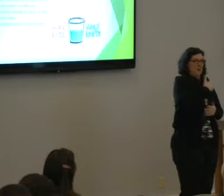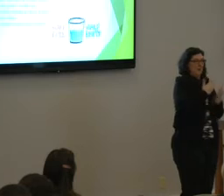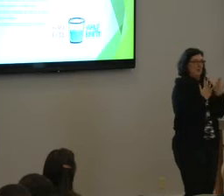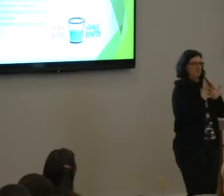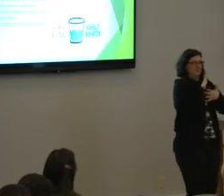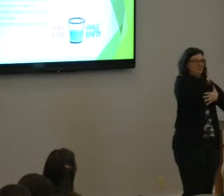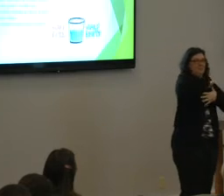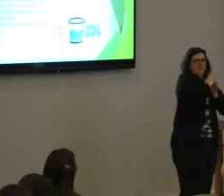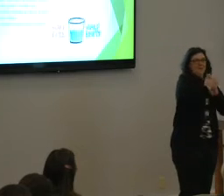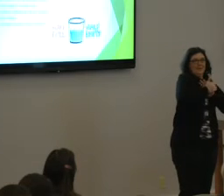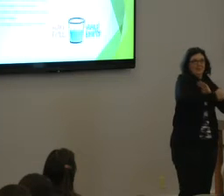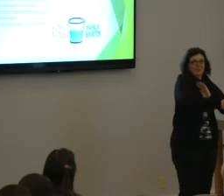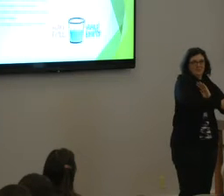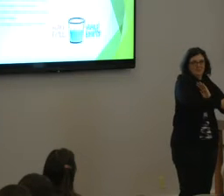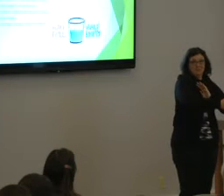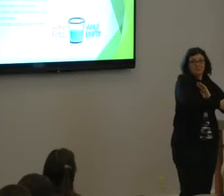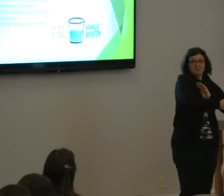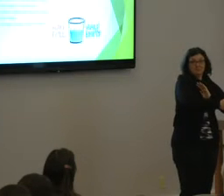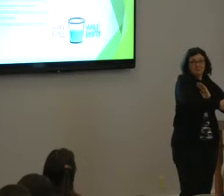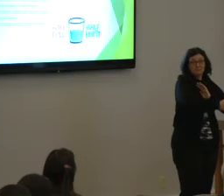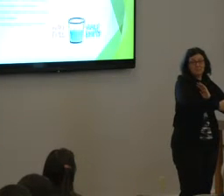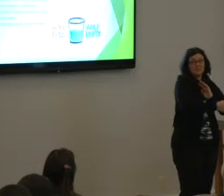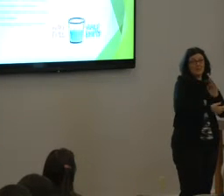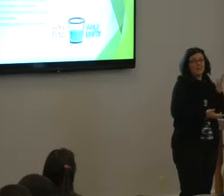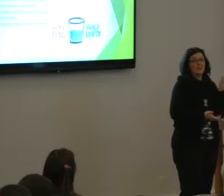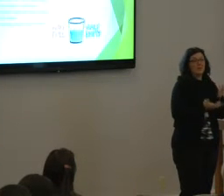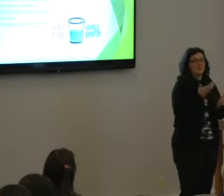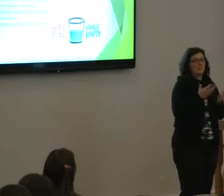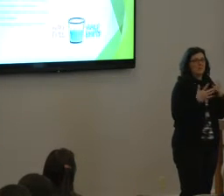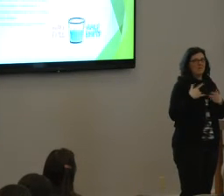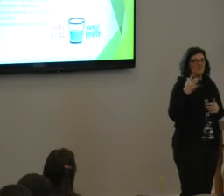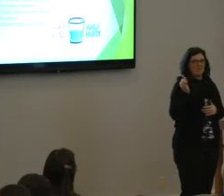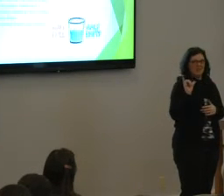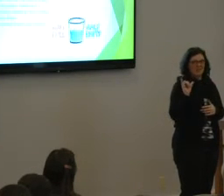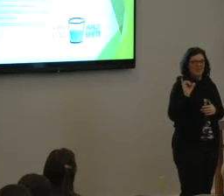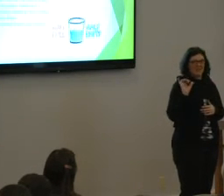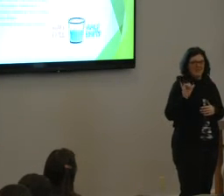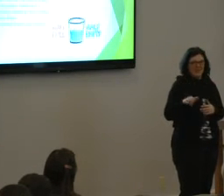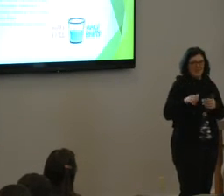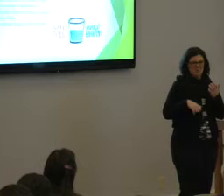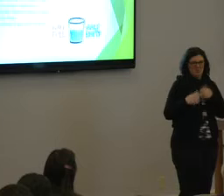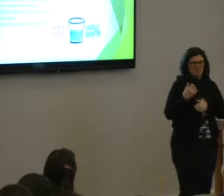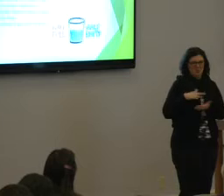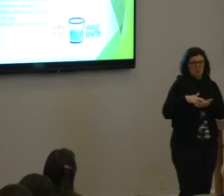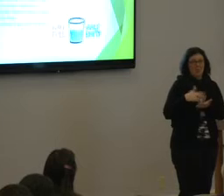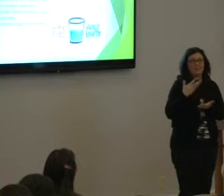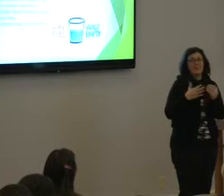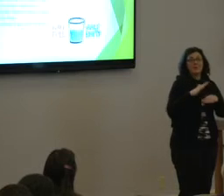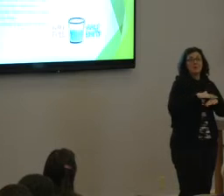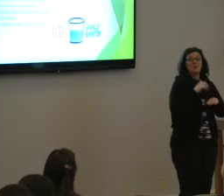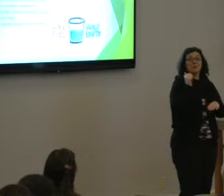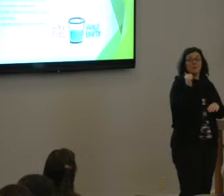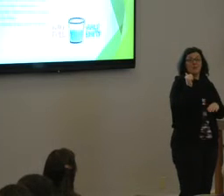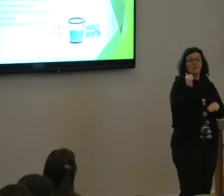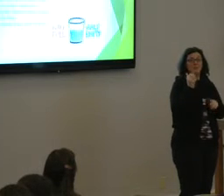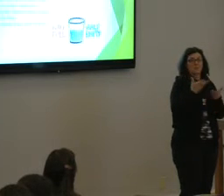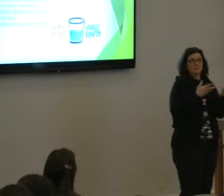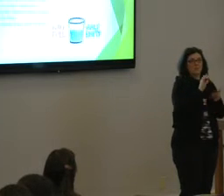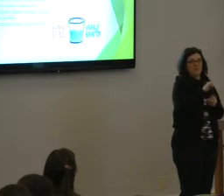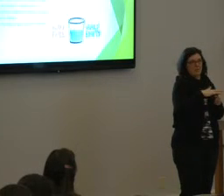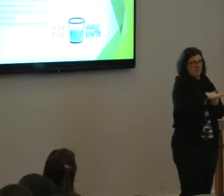say that's where your gift is. And you may end up feeling like that's an area to which you're called for some reason or another.